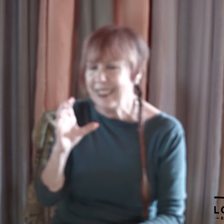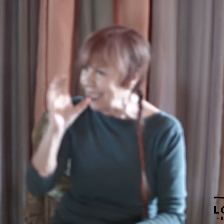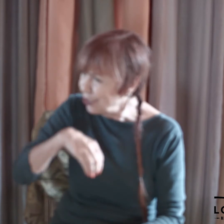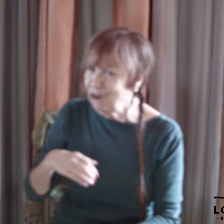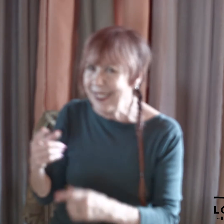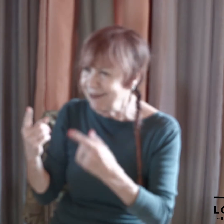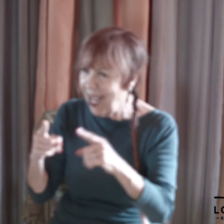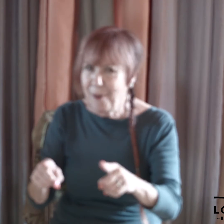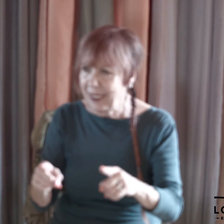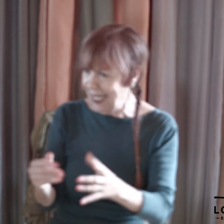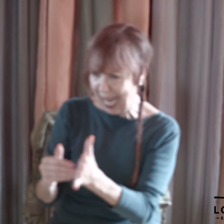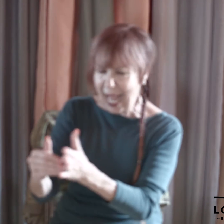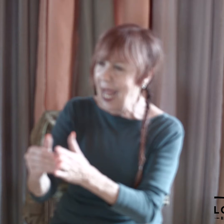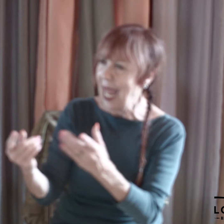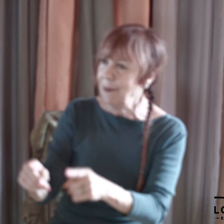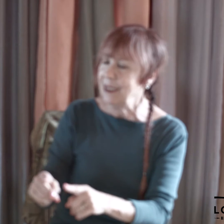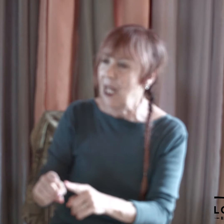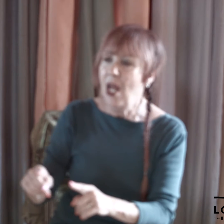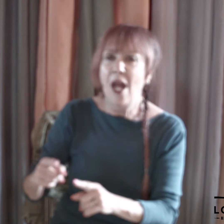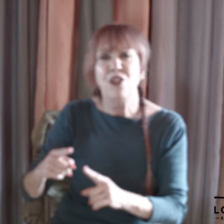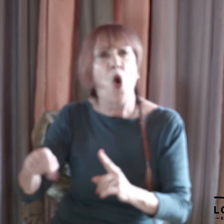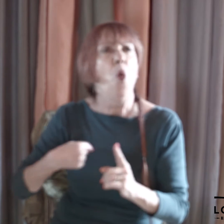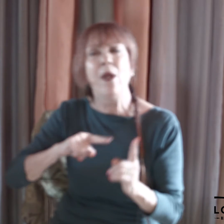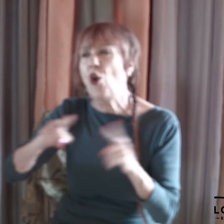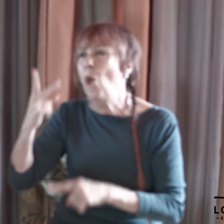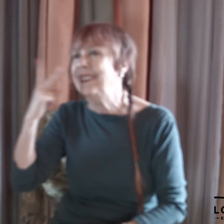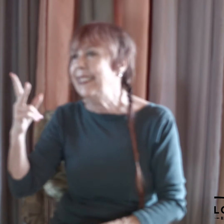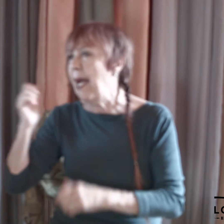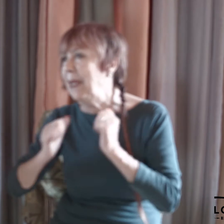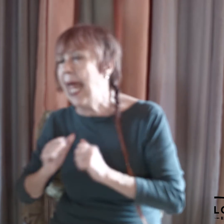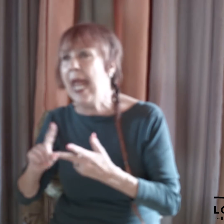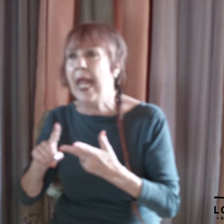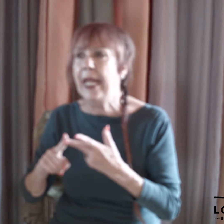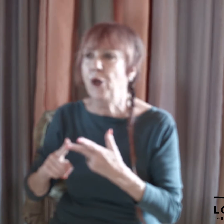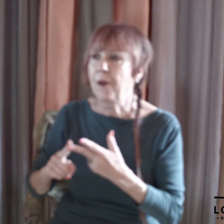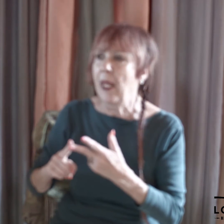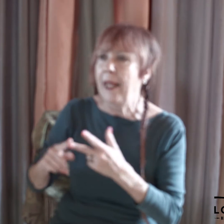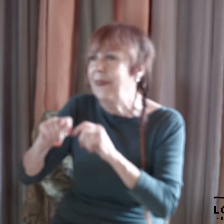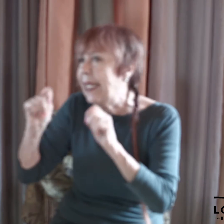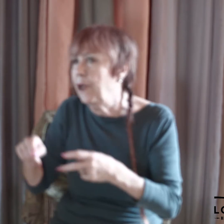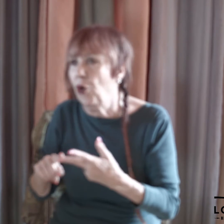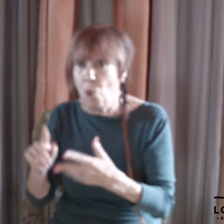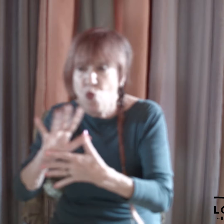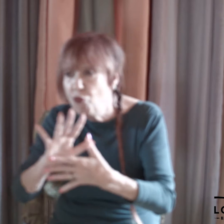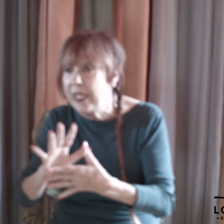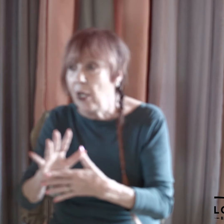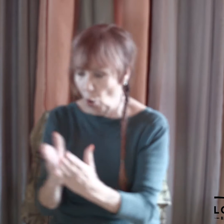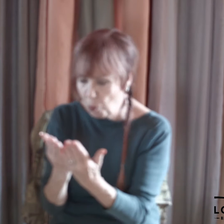remarkable phenomenon. It happens when we go and see a play in the theater, or a movie or a book,